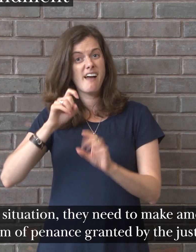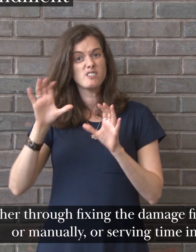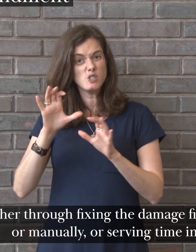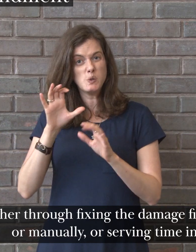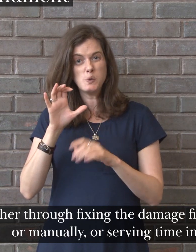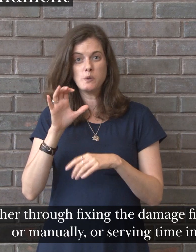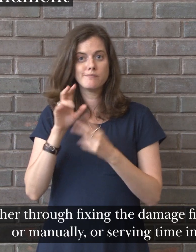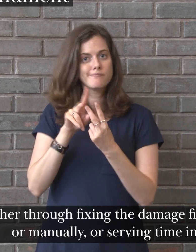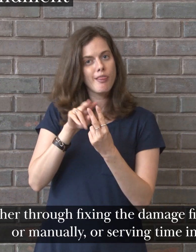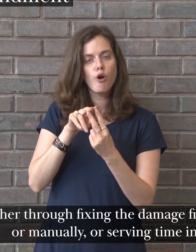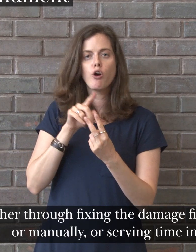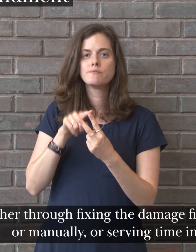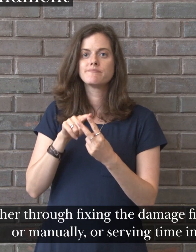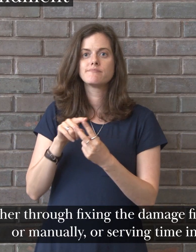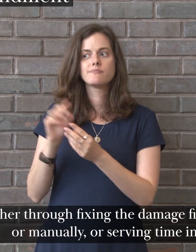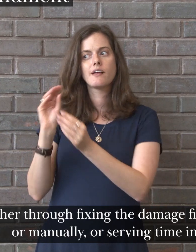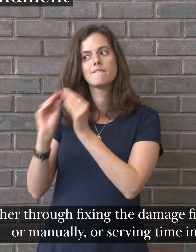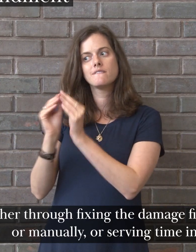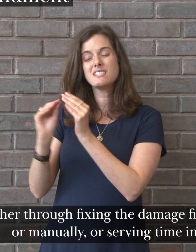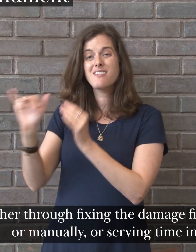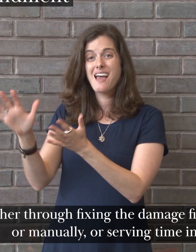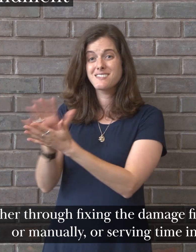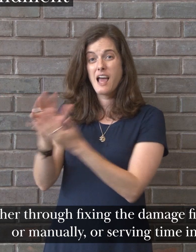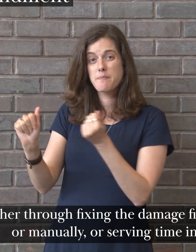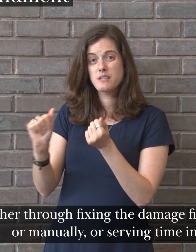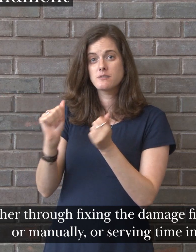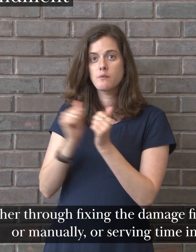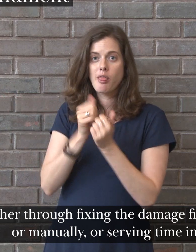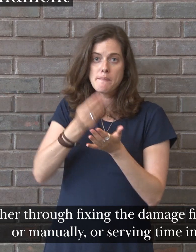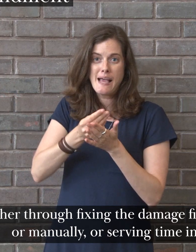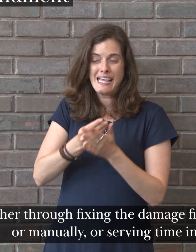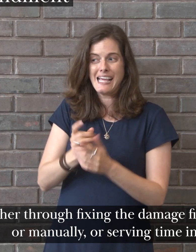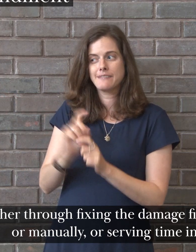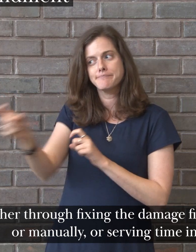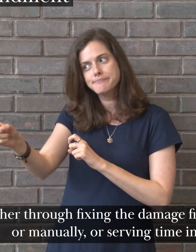Either through fixing the damage financially or manually